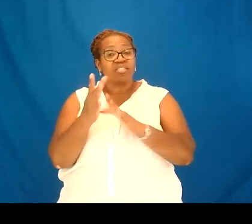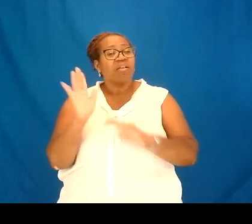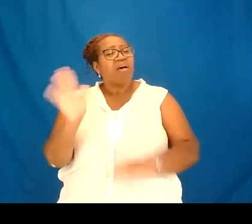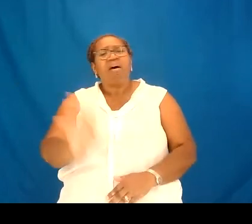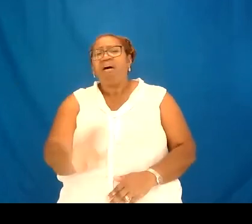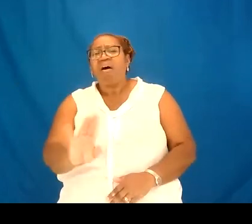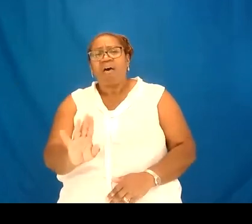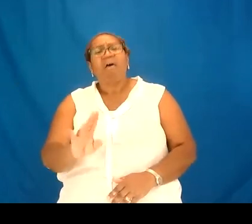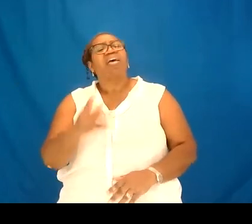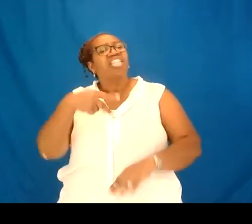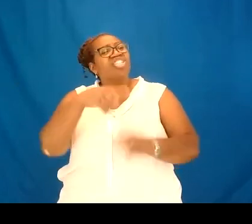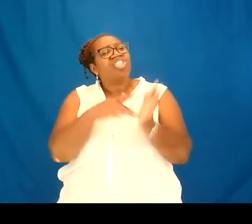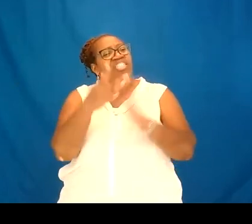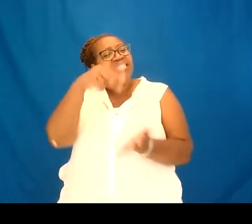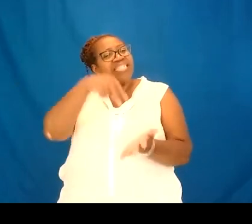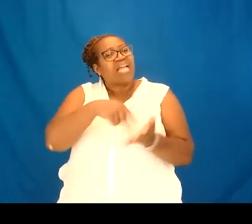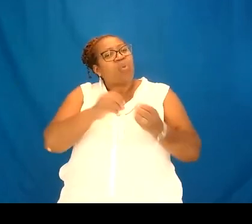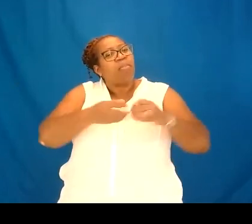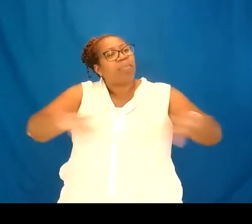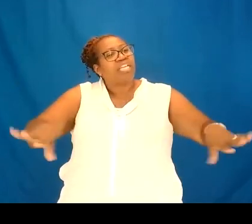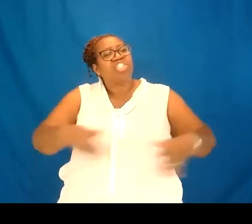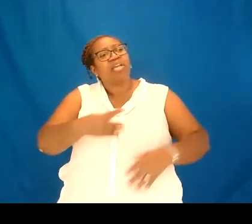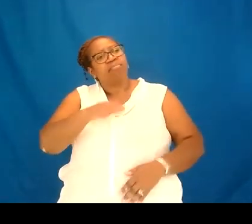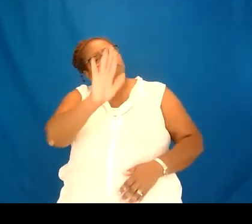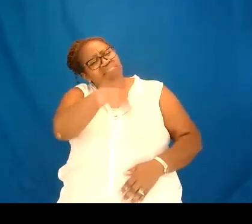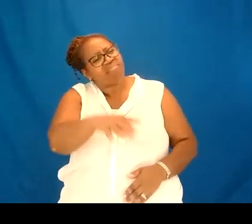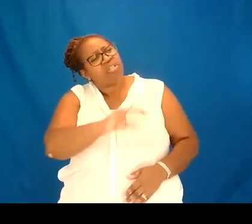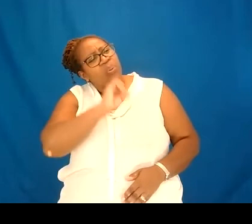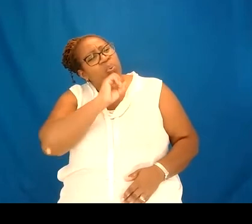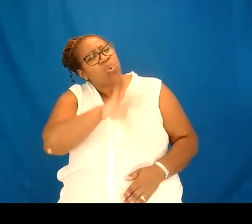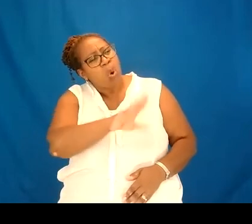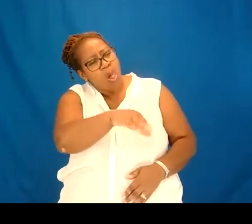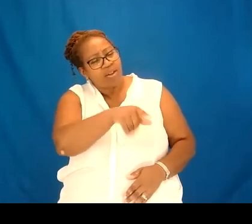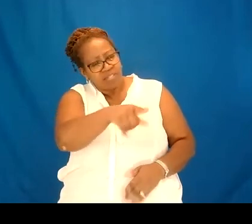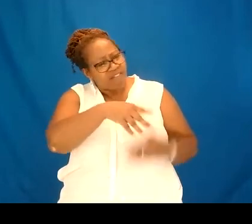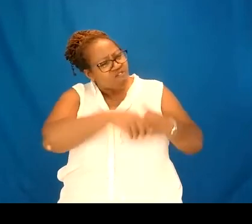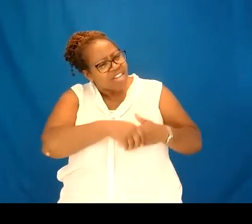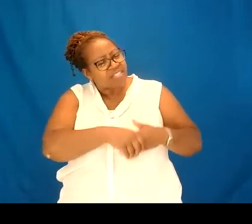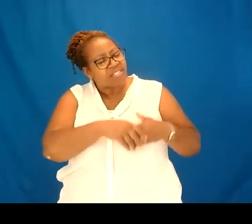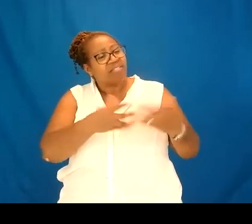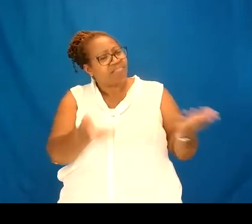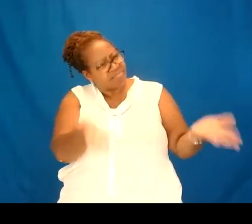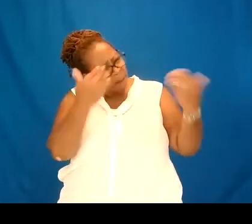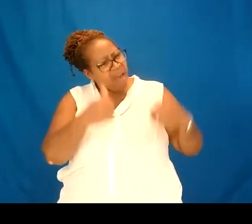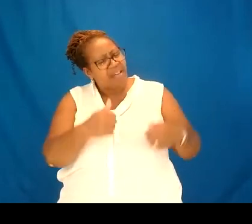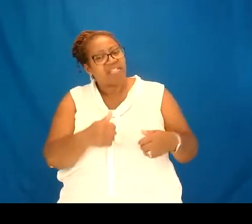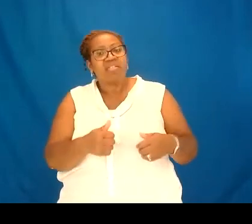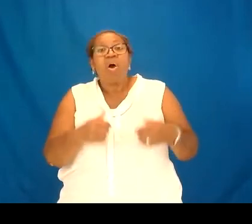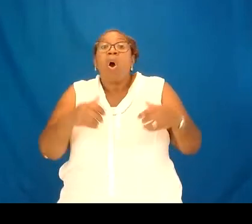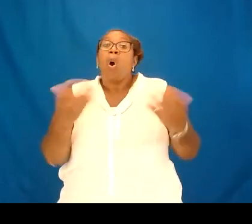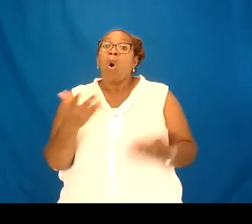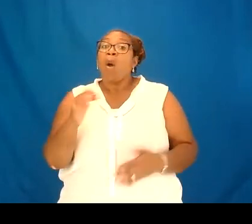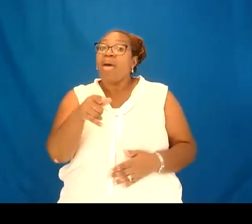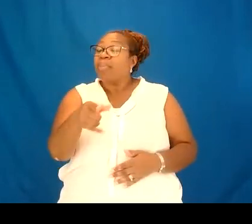and calling you friend. Or perhaps you are already a friend of Jesus. You might be asking, what